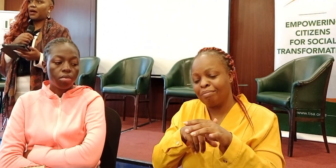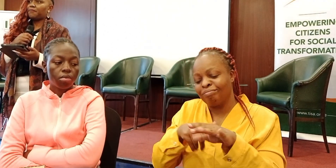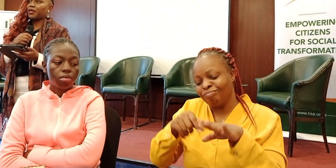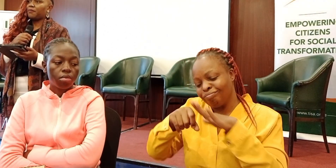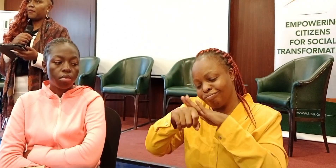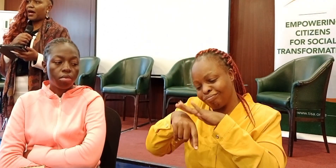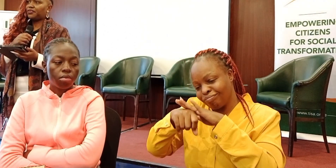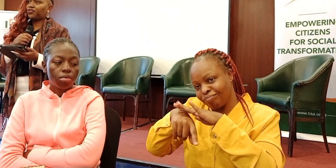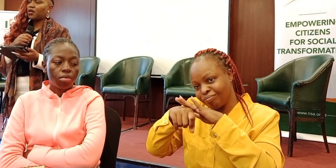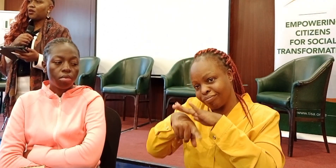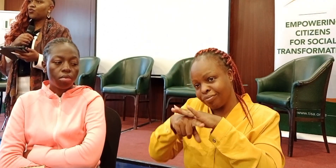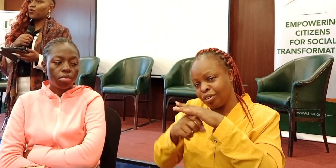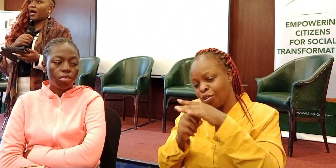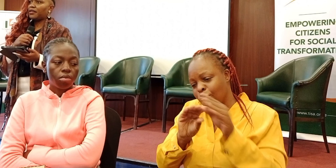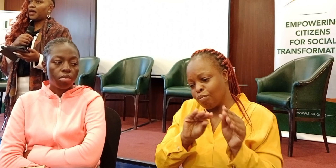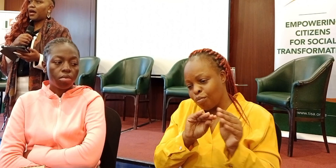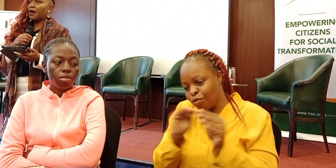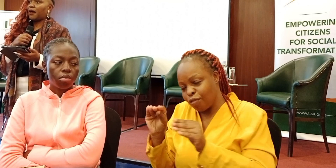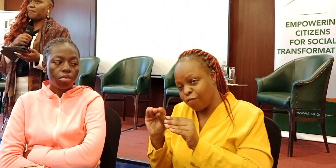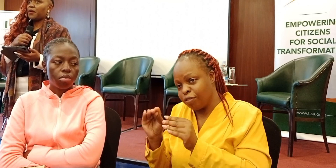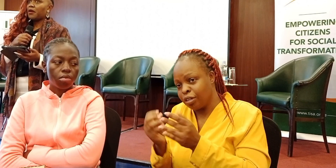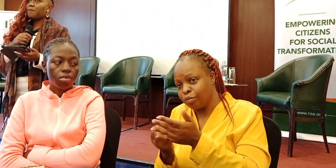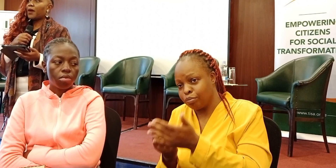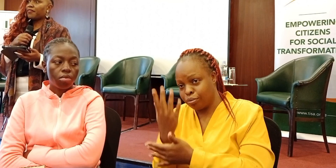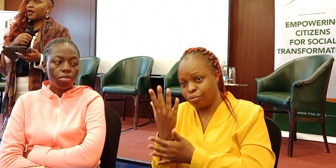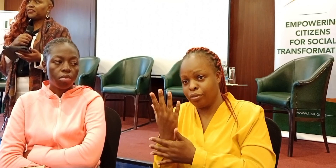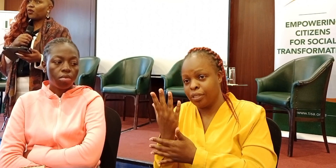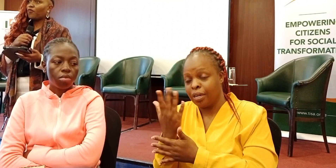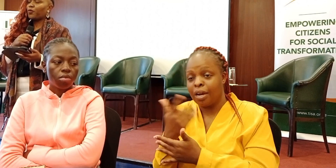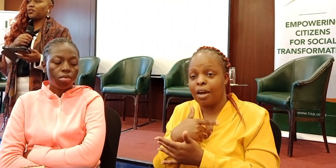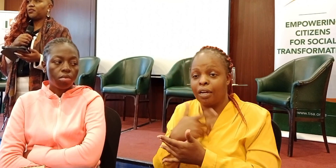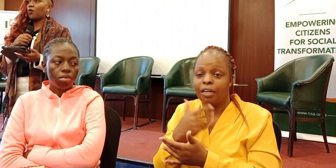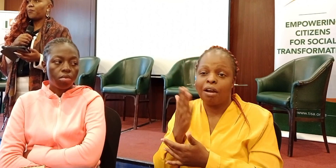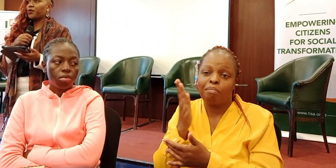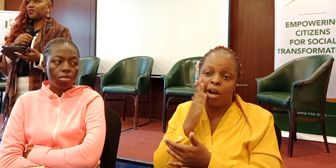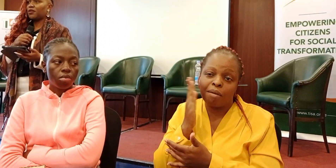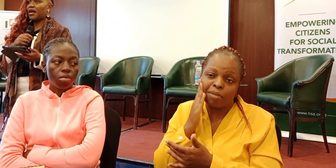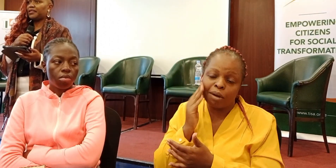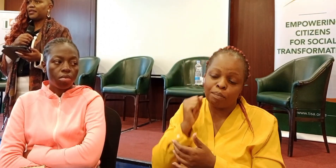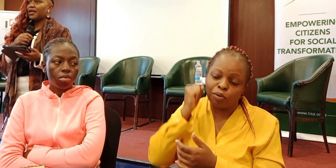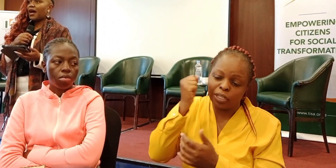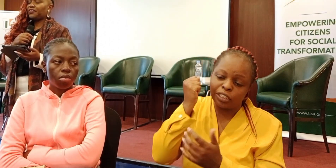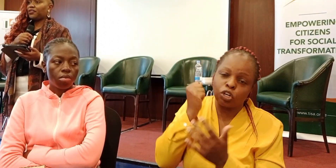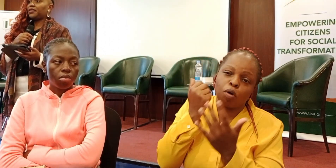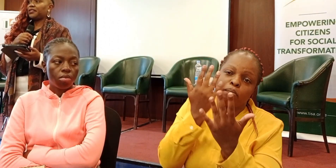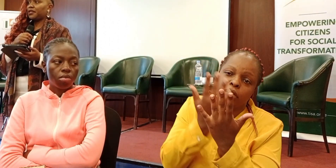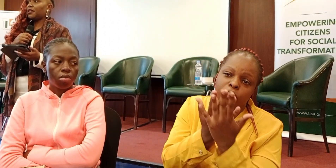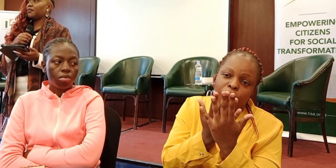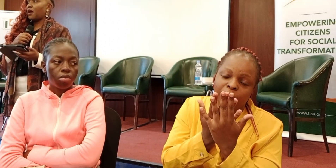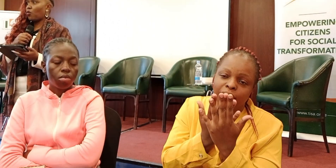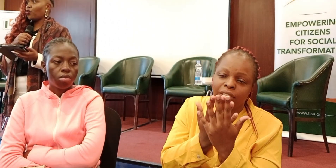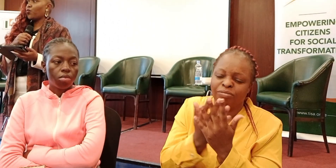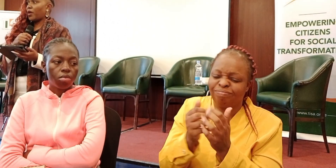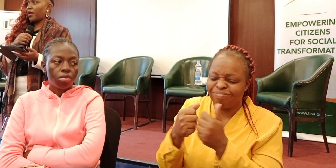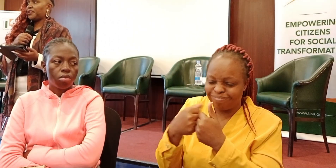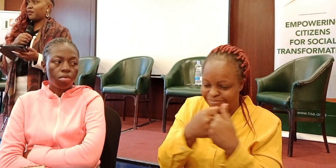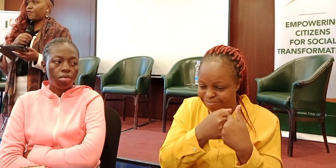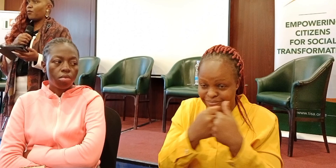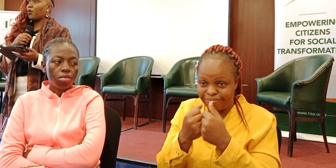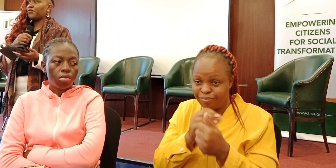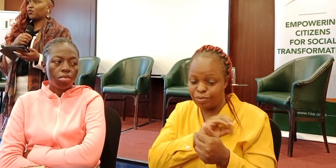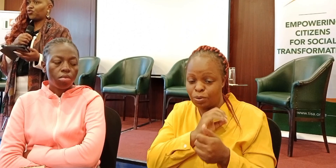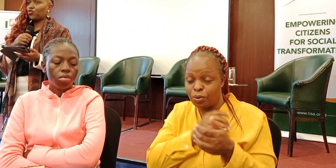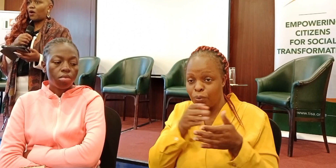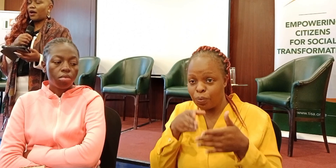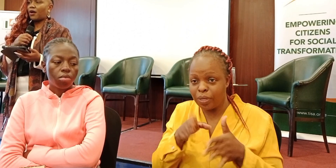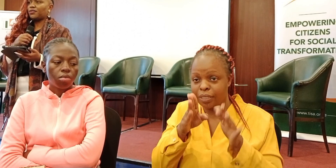movement emerged, you had mothers of political prisoners agitating in their own way as a